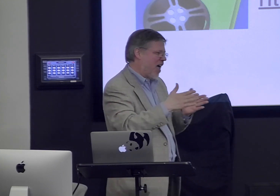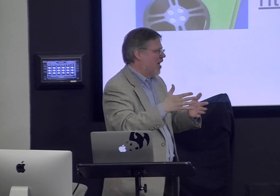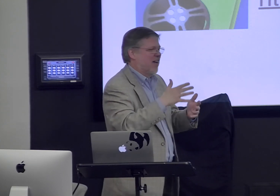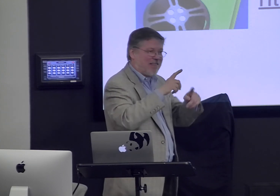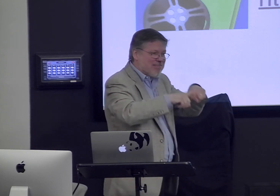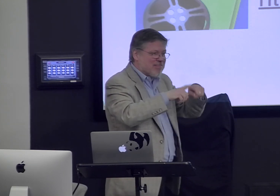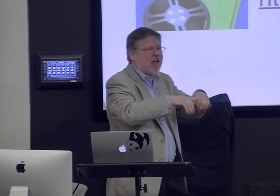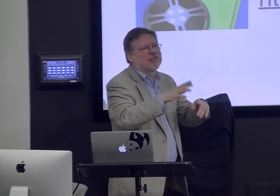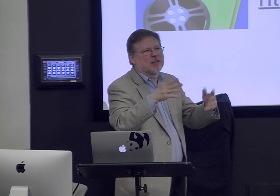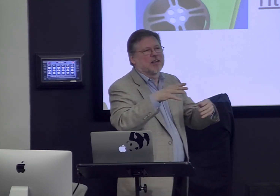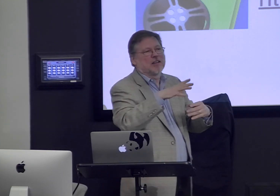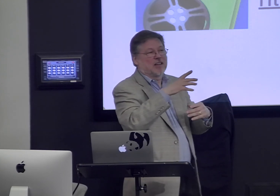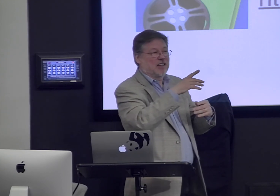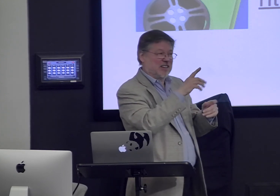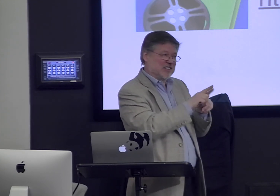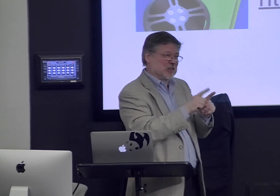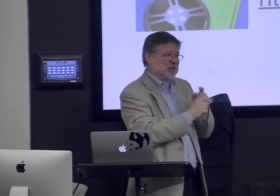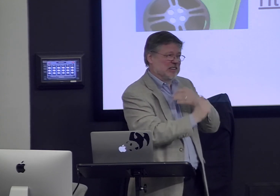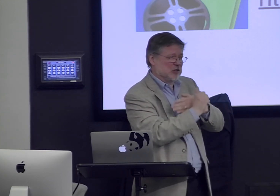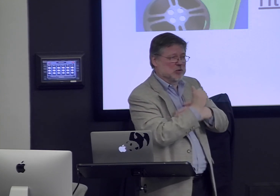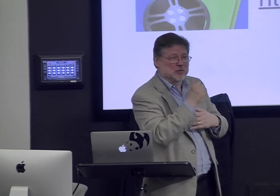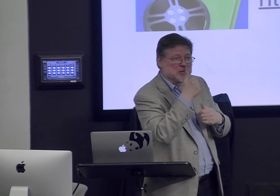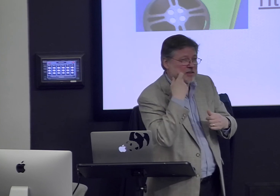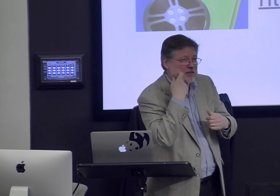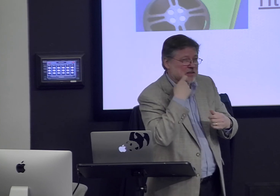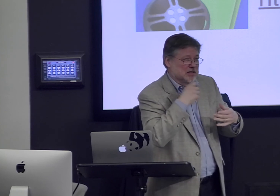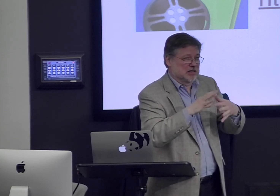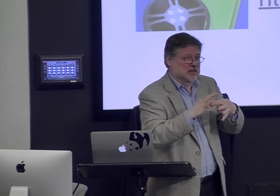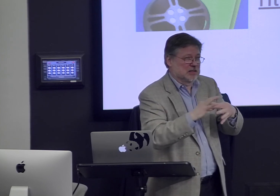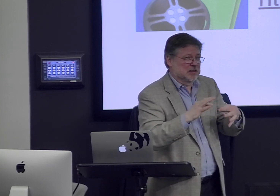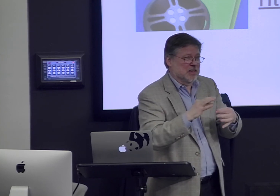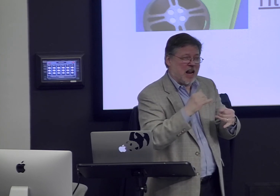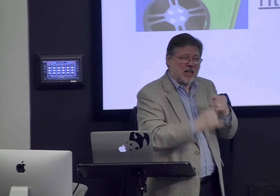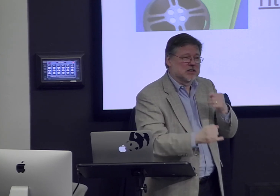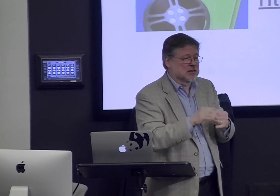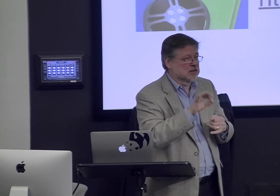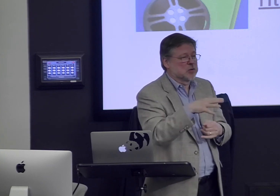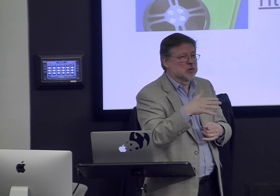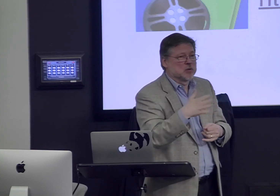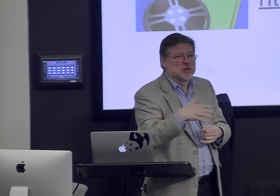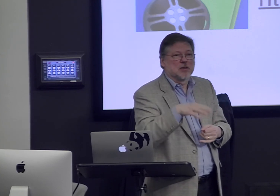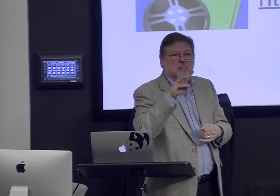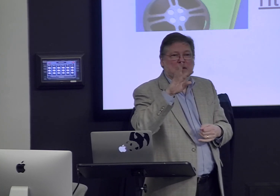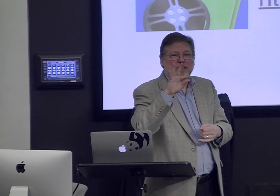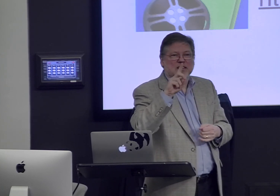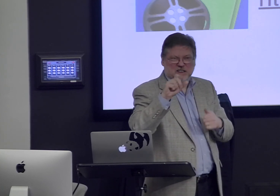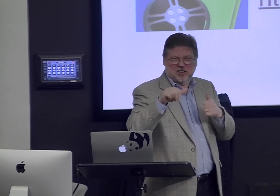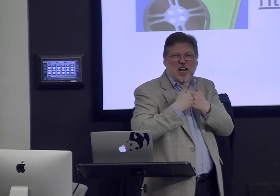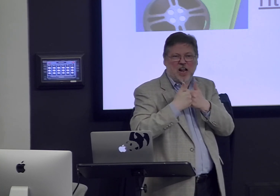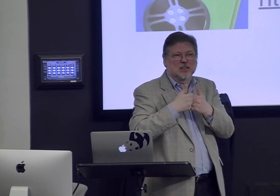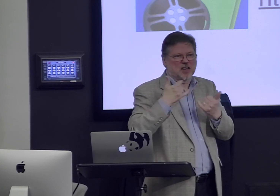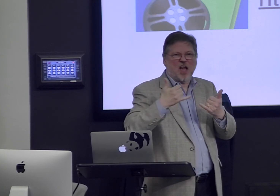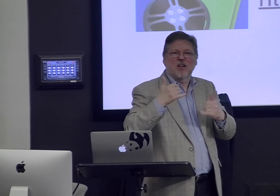if we were to make plans for building a way or a repository for this language. I